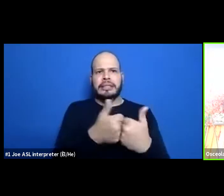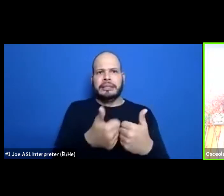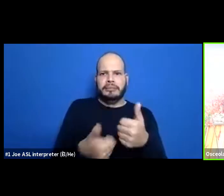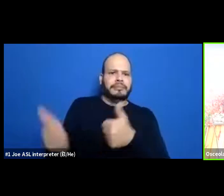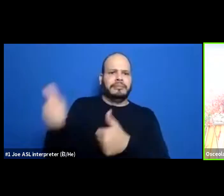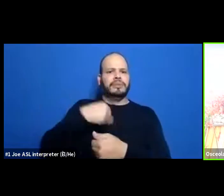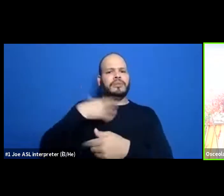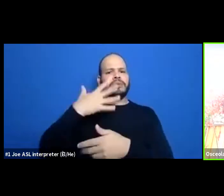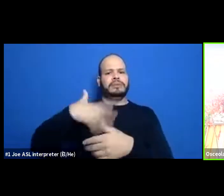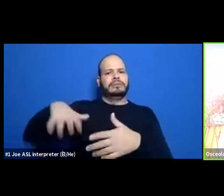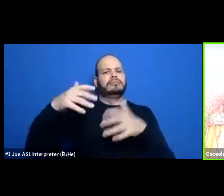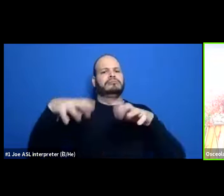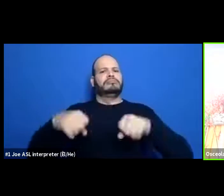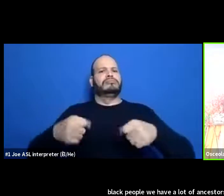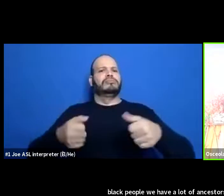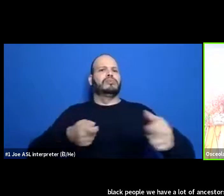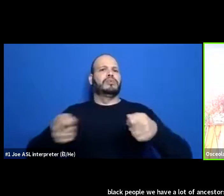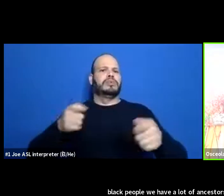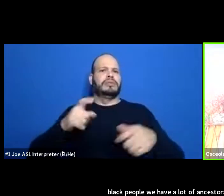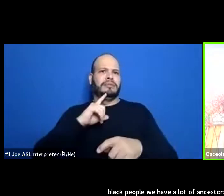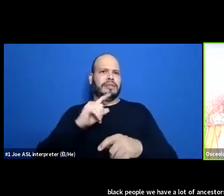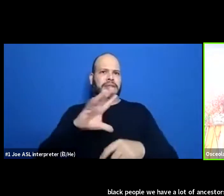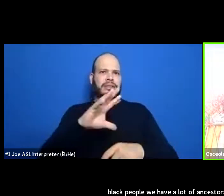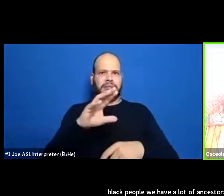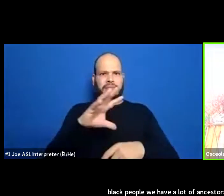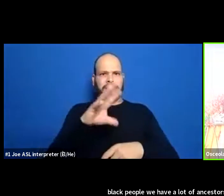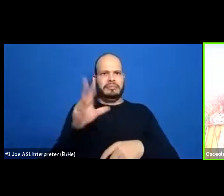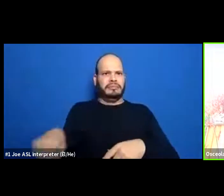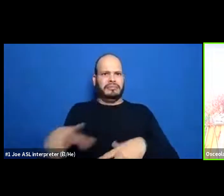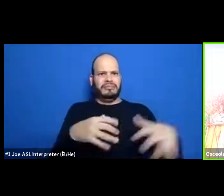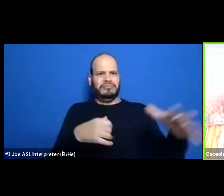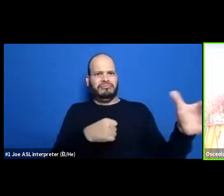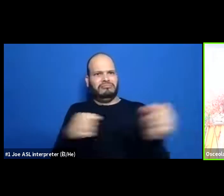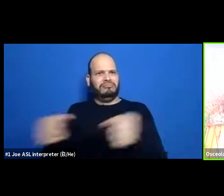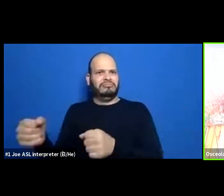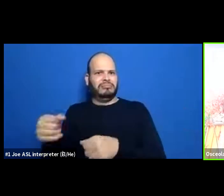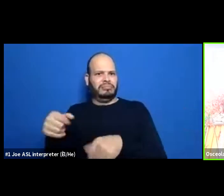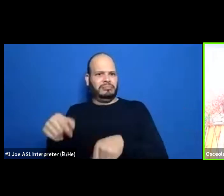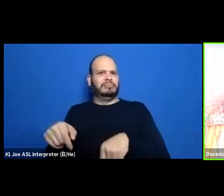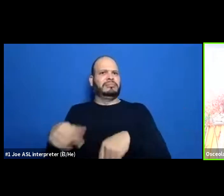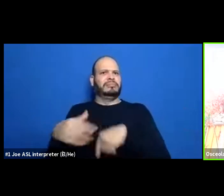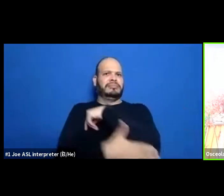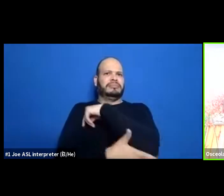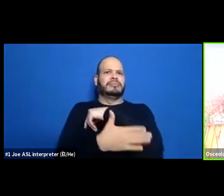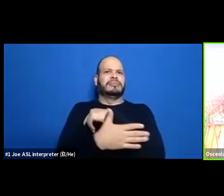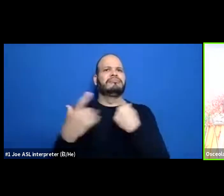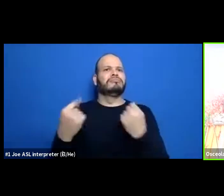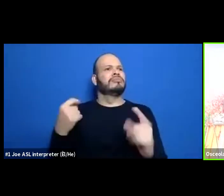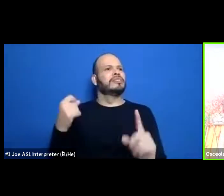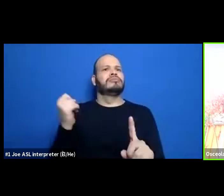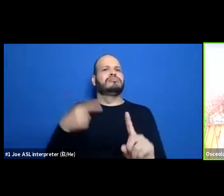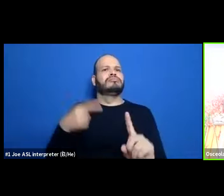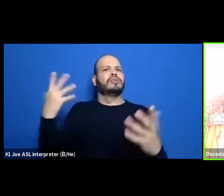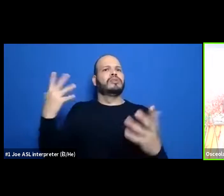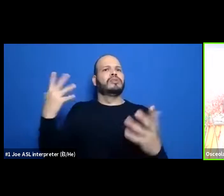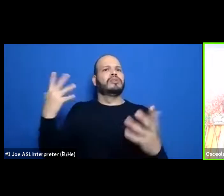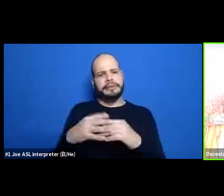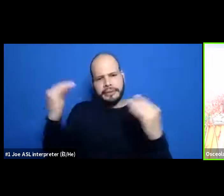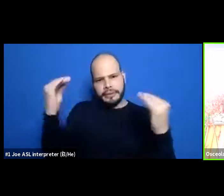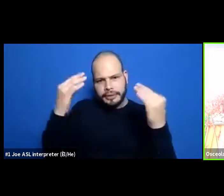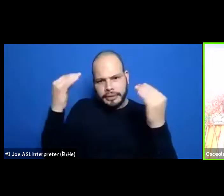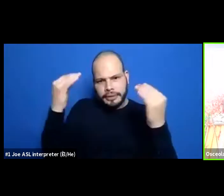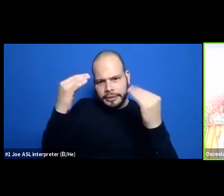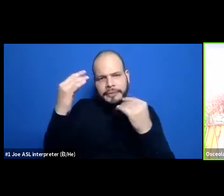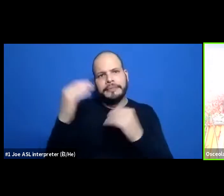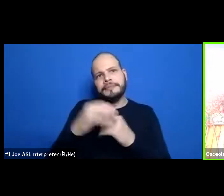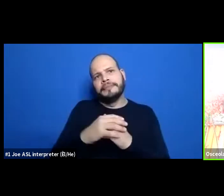are dragged to this country, they employ the resources that exist in their own country and own cultural knowledge